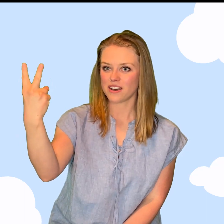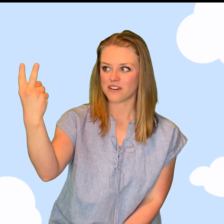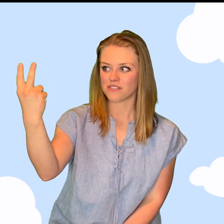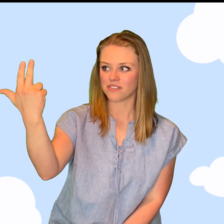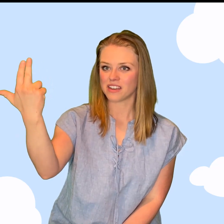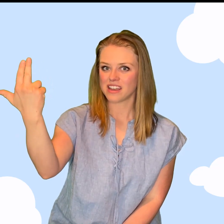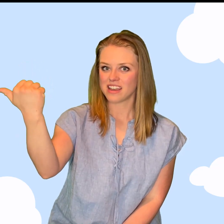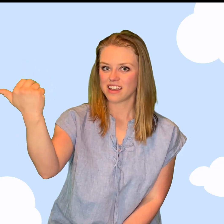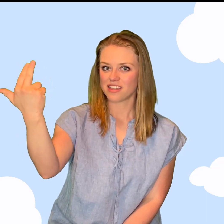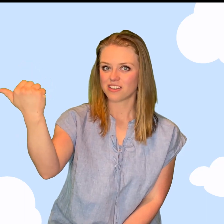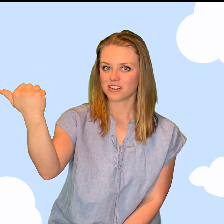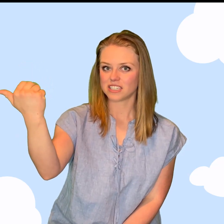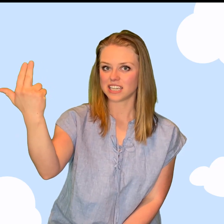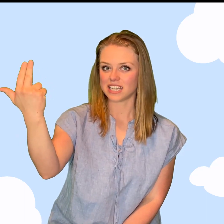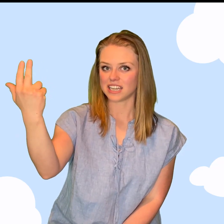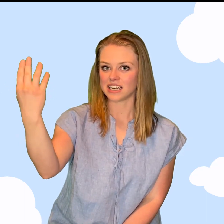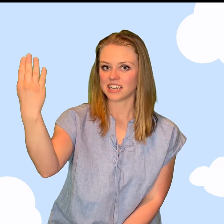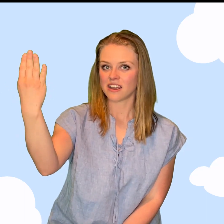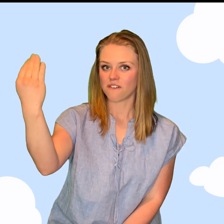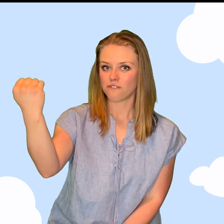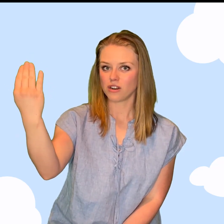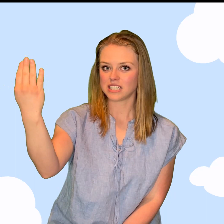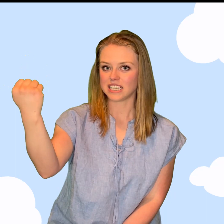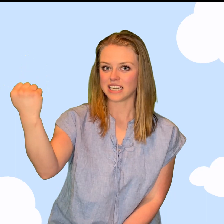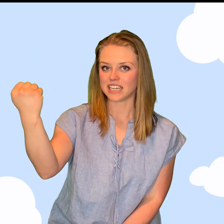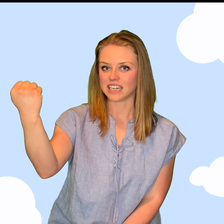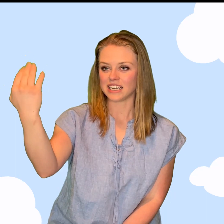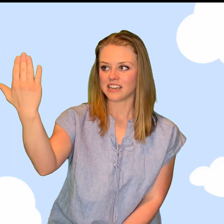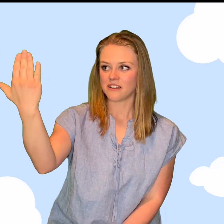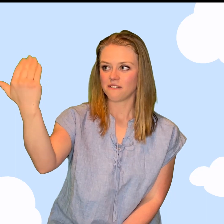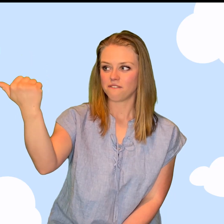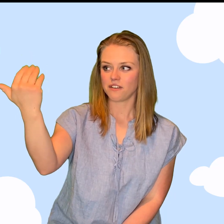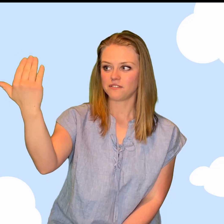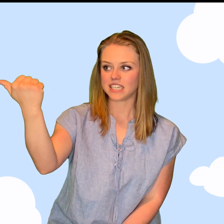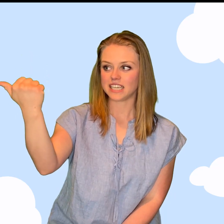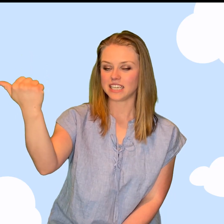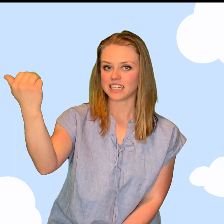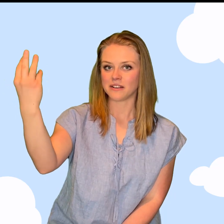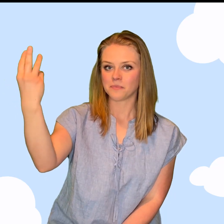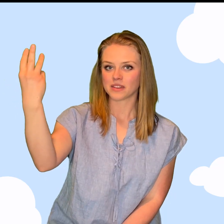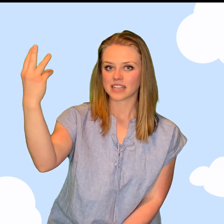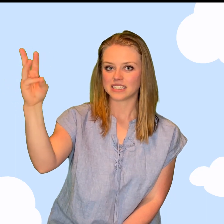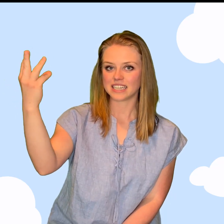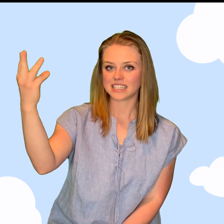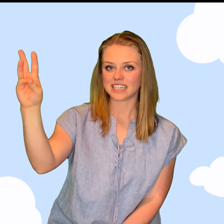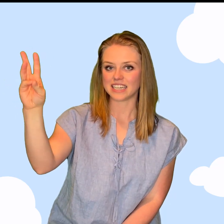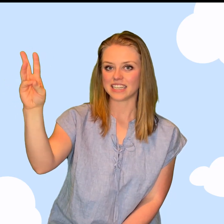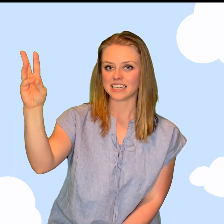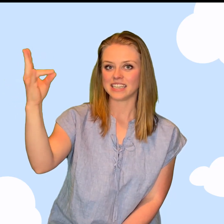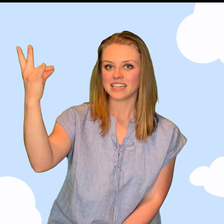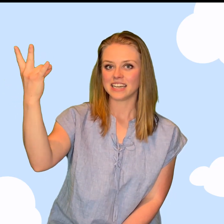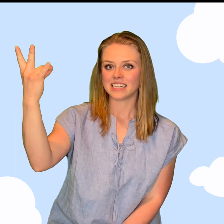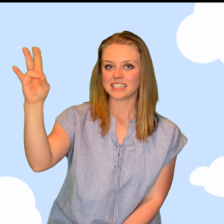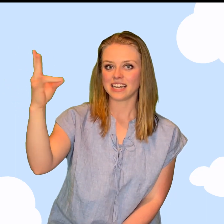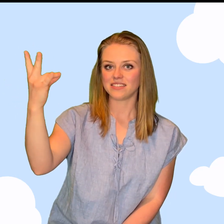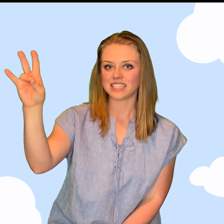12, 13, 14, 15, 16,